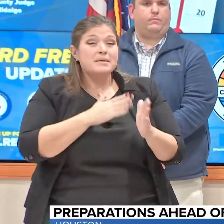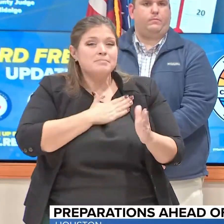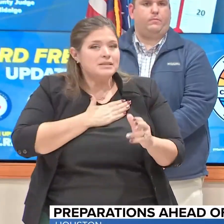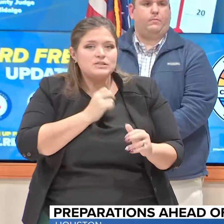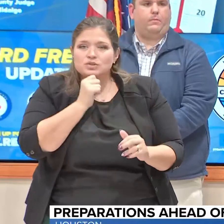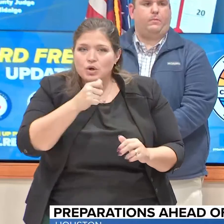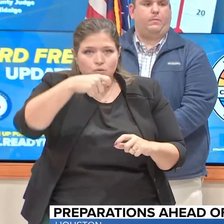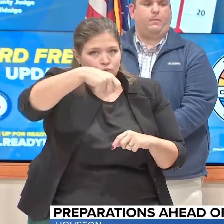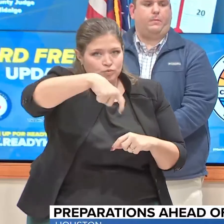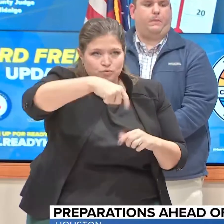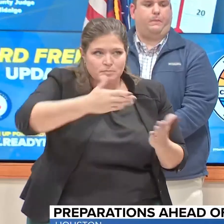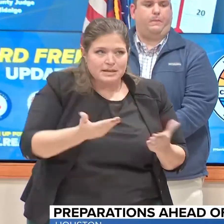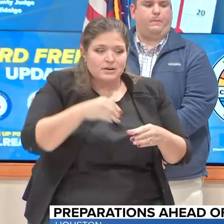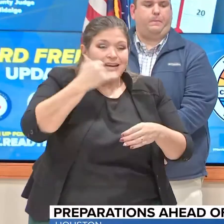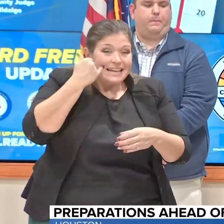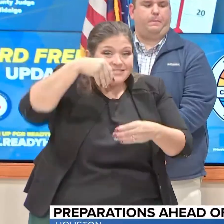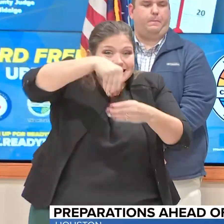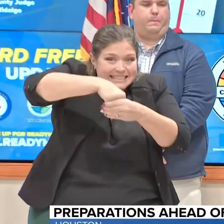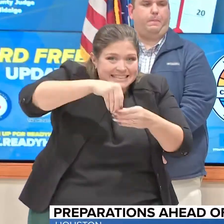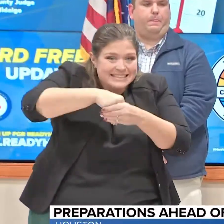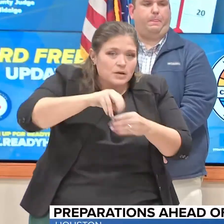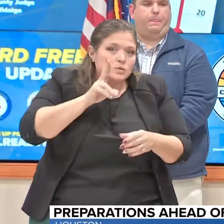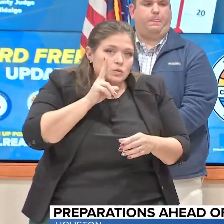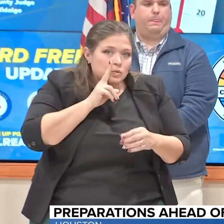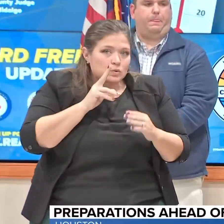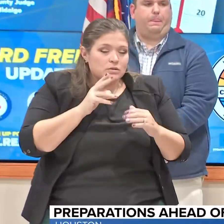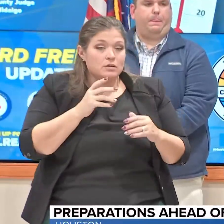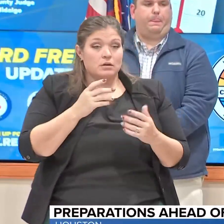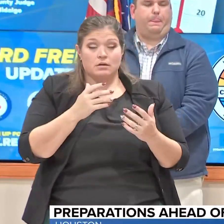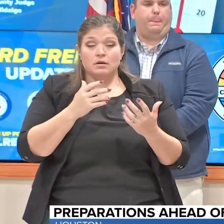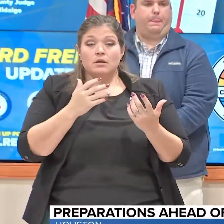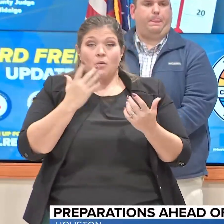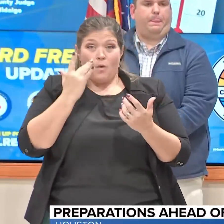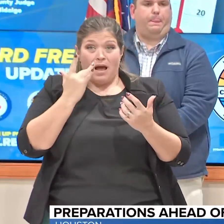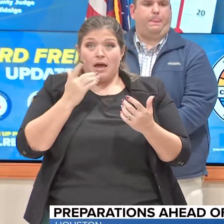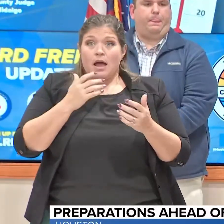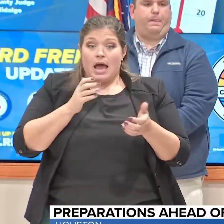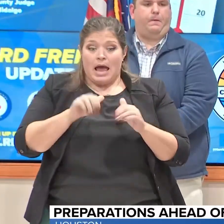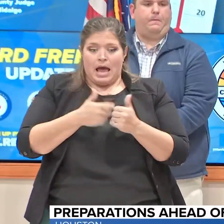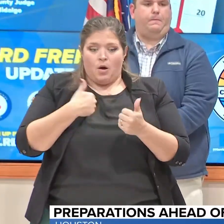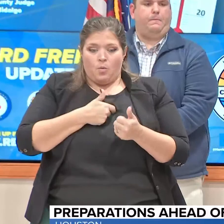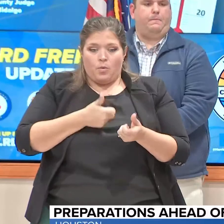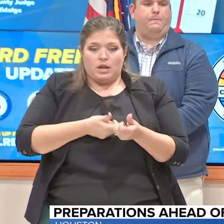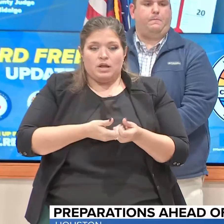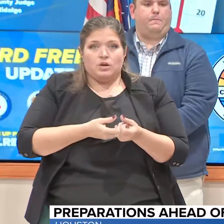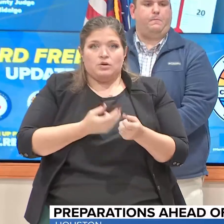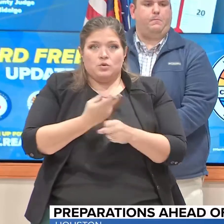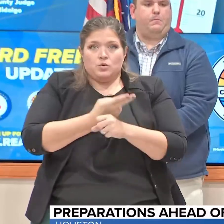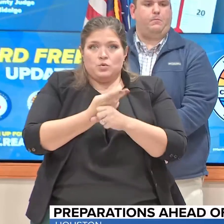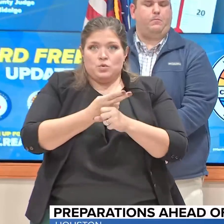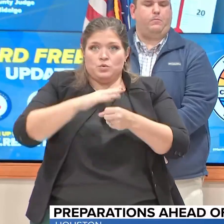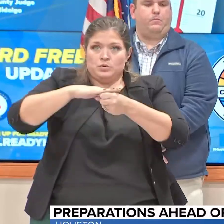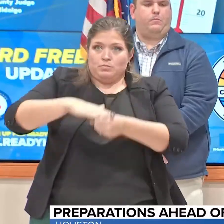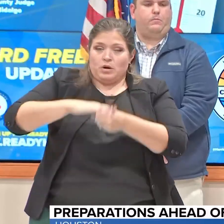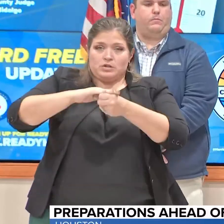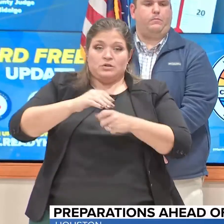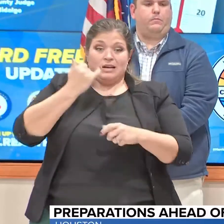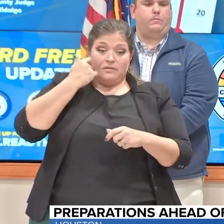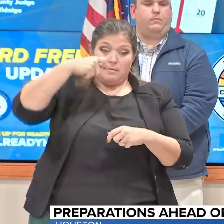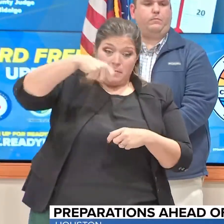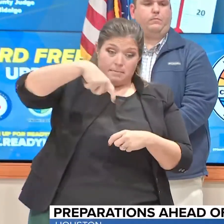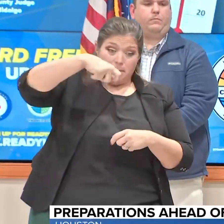because the way we put pressure on the system, that could actually cause pressure losses throughout the system. That is